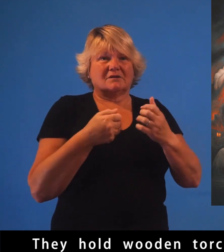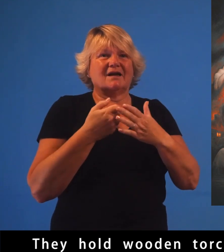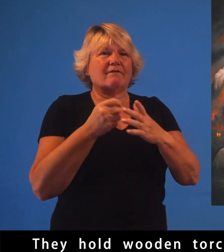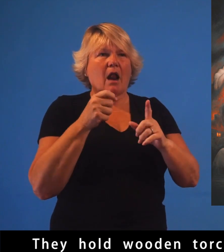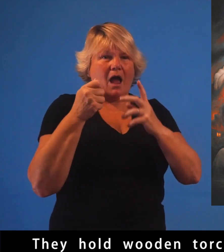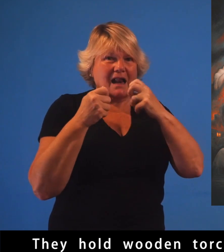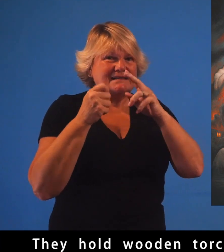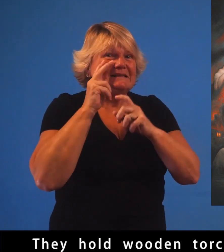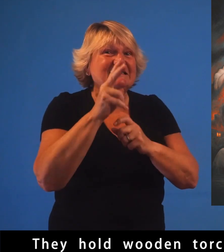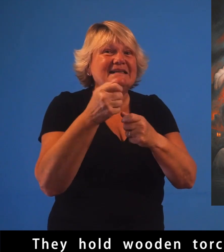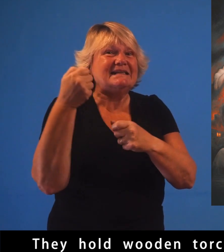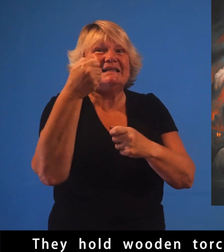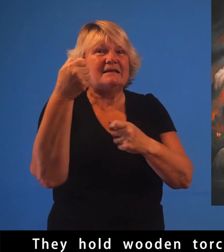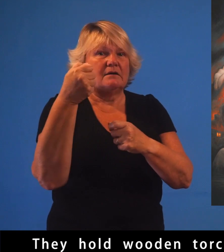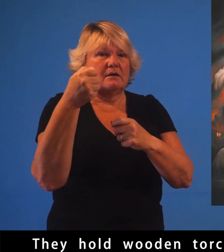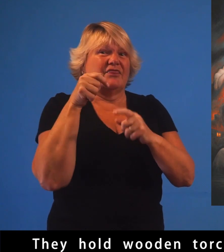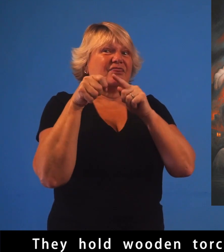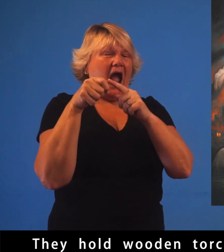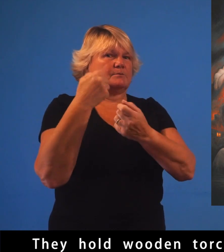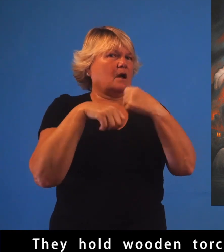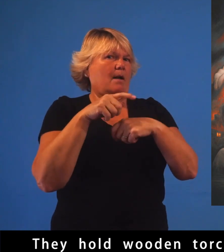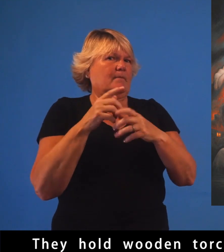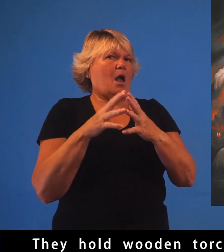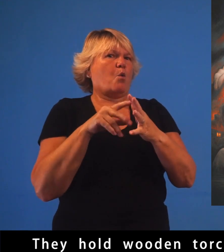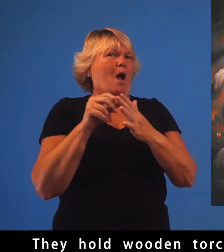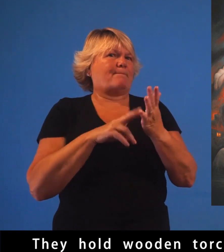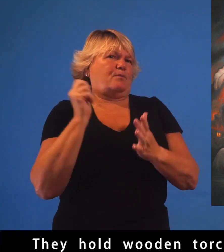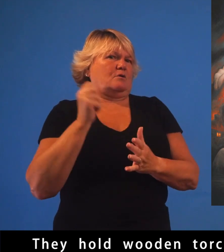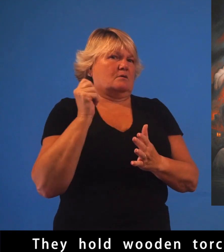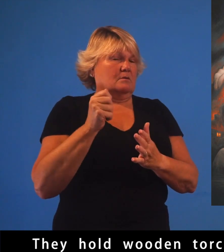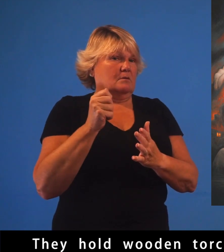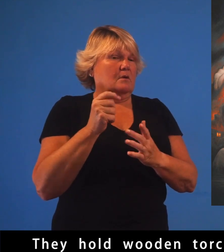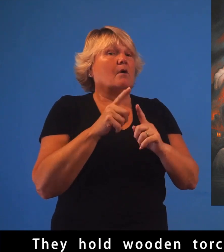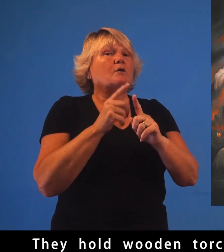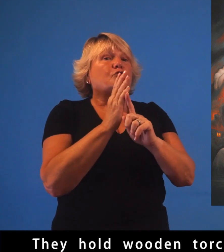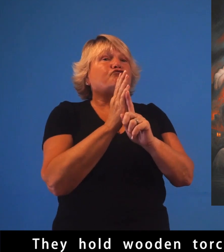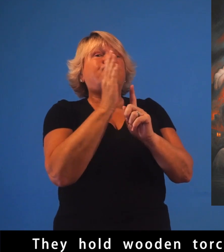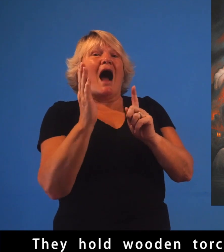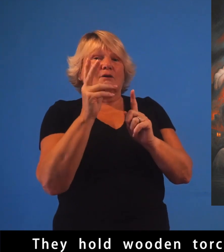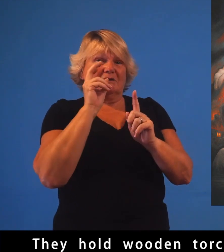wooden torches that provide them with visibility and which double up as weapons.